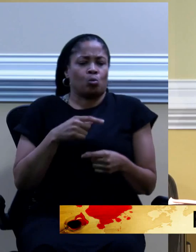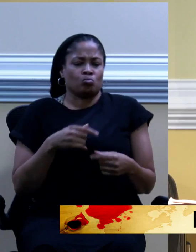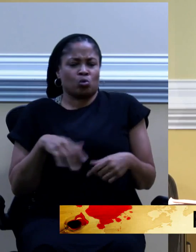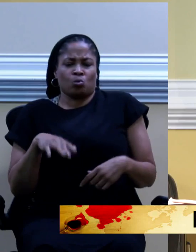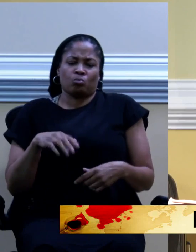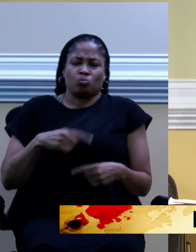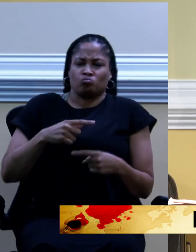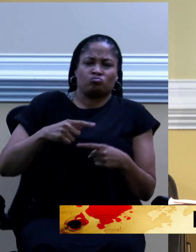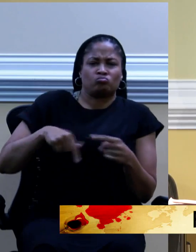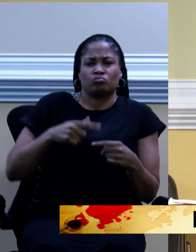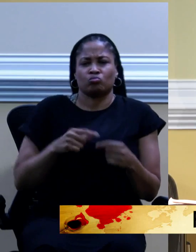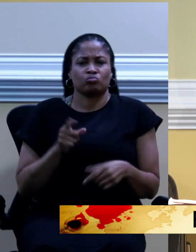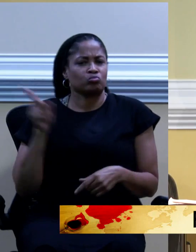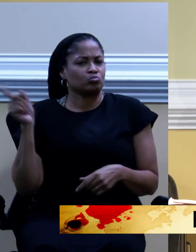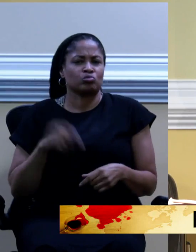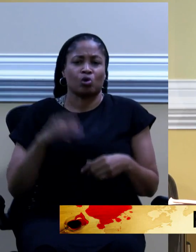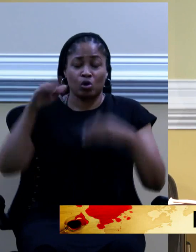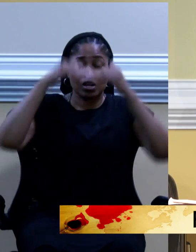They don't know what to do with that.